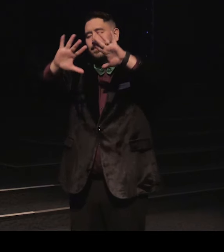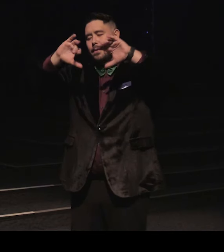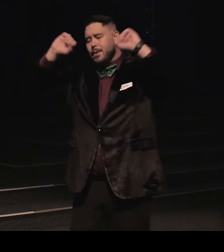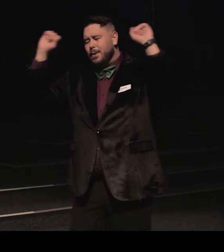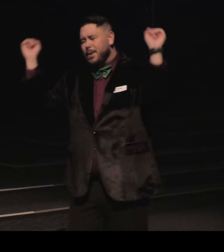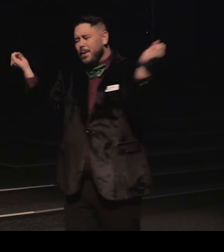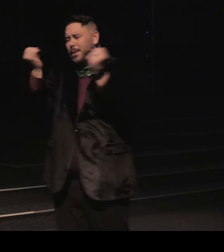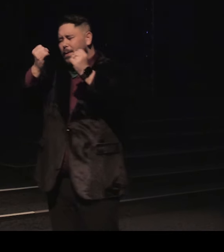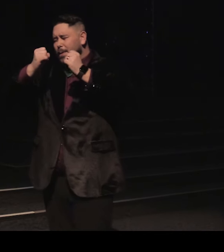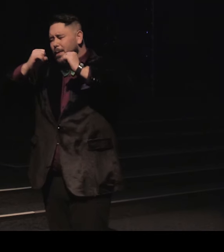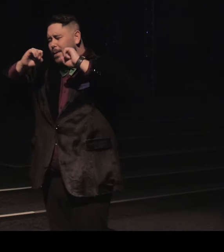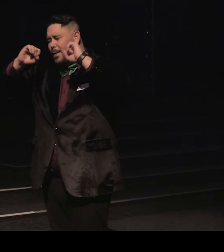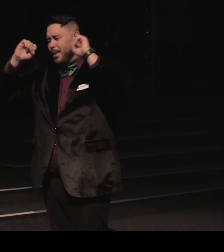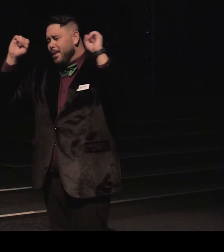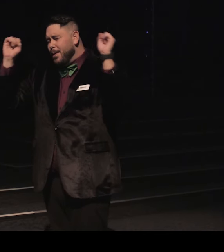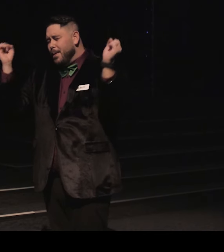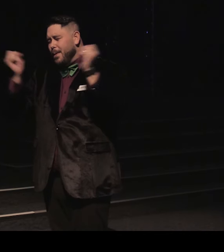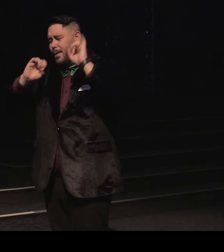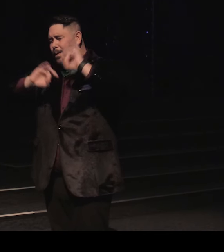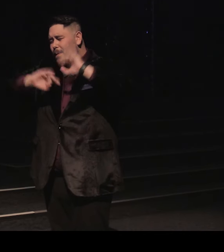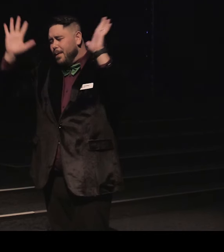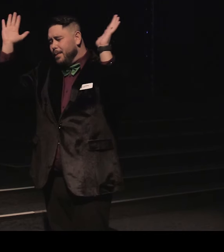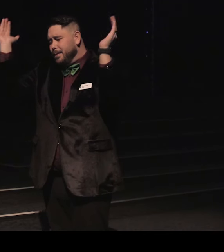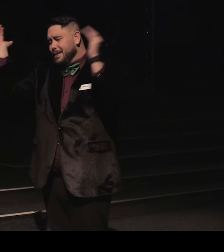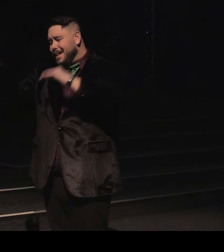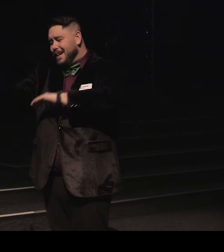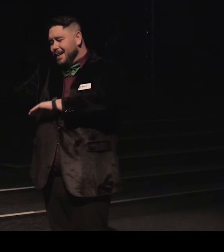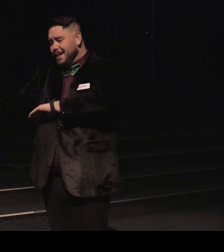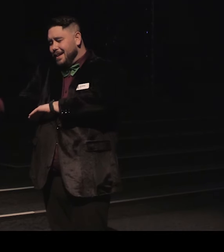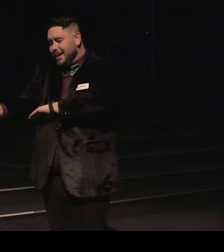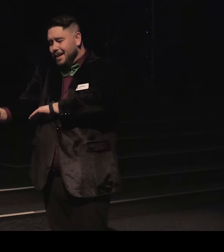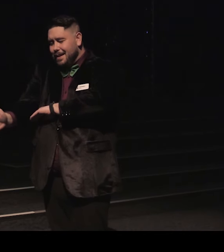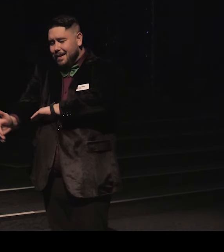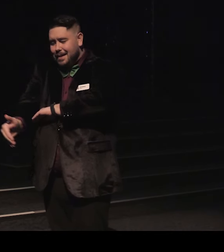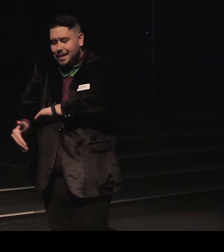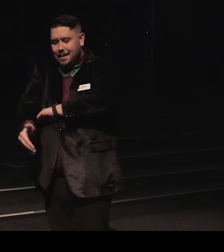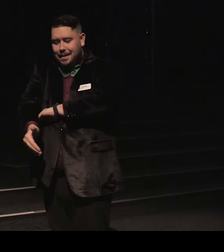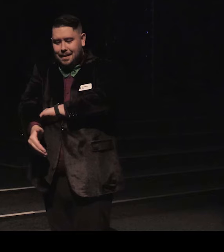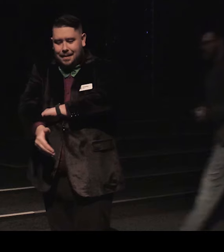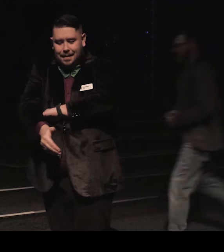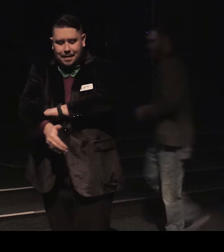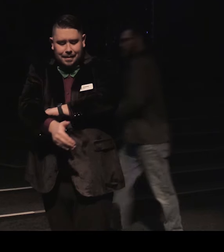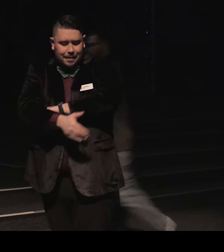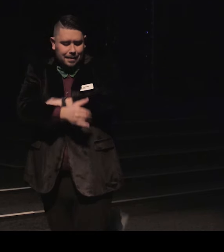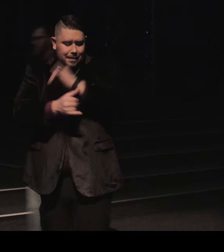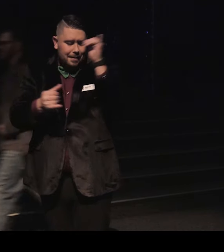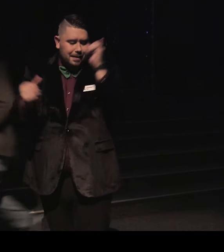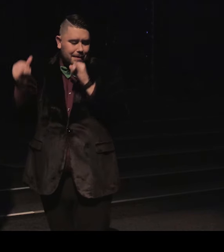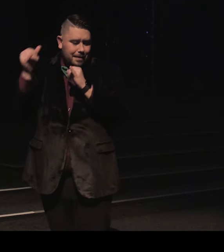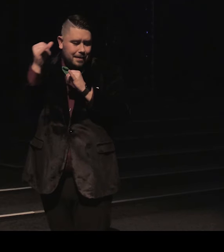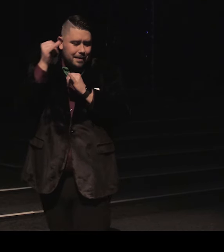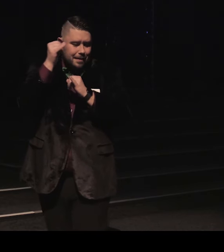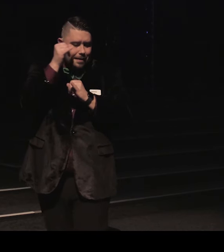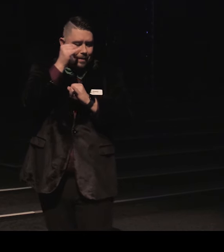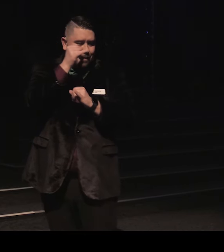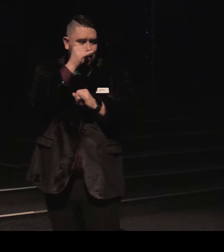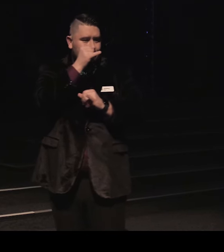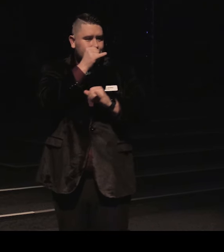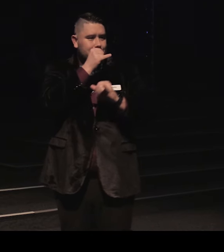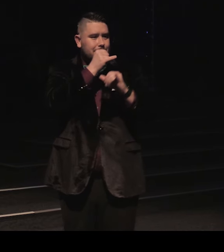sheep on a cold winter's night that